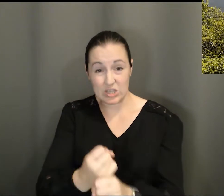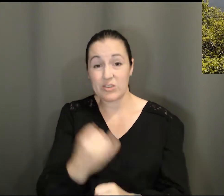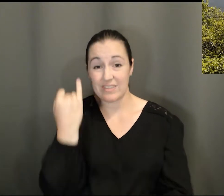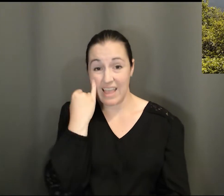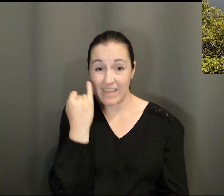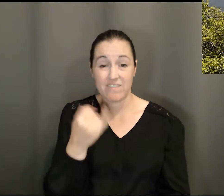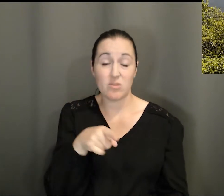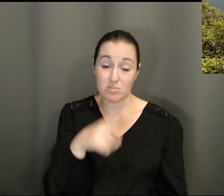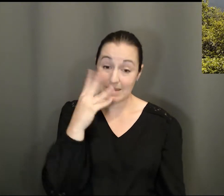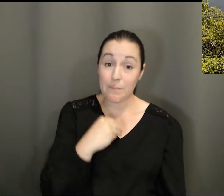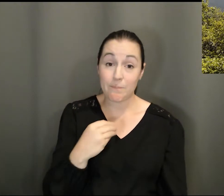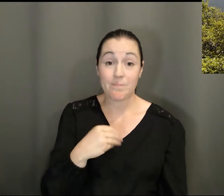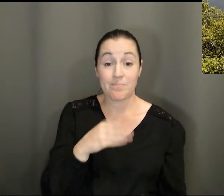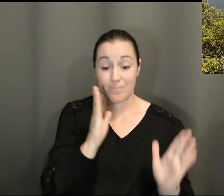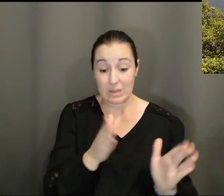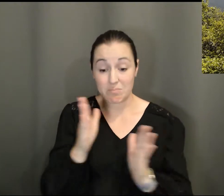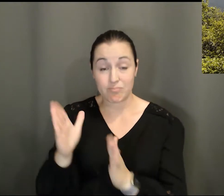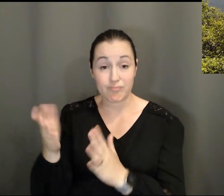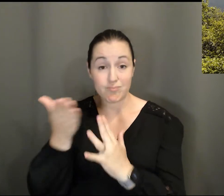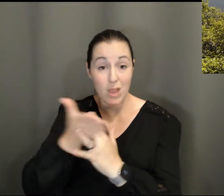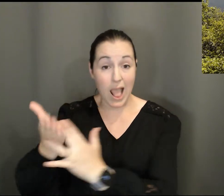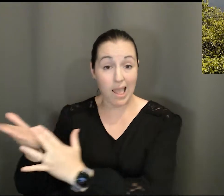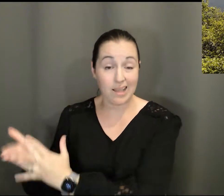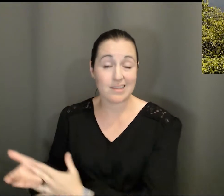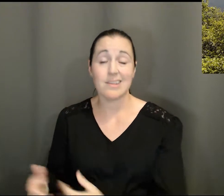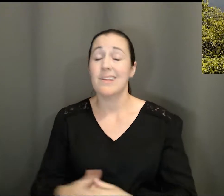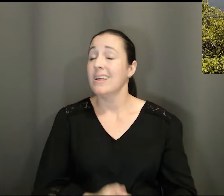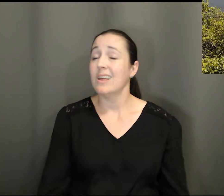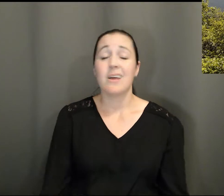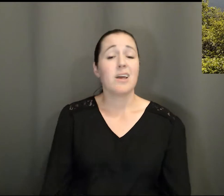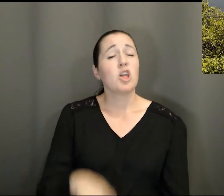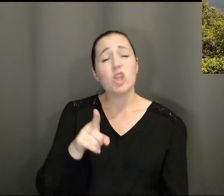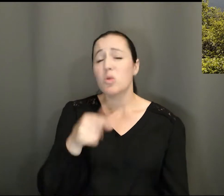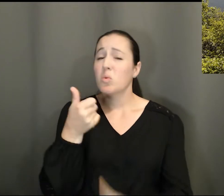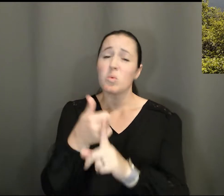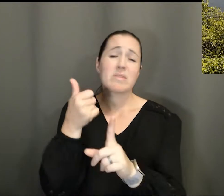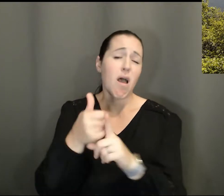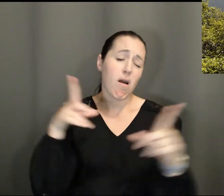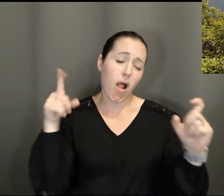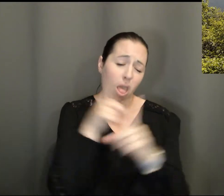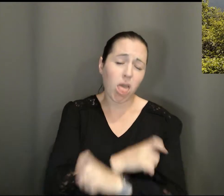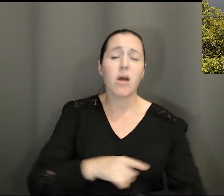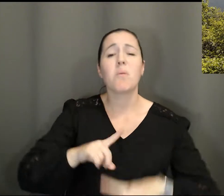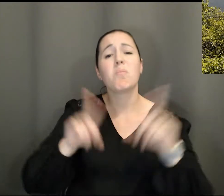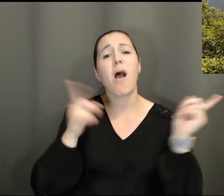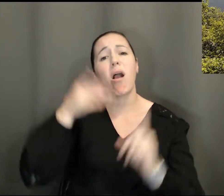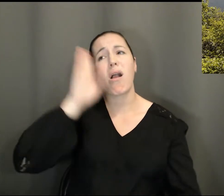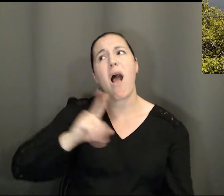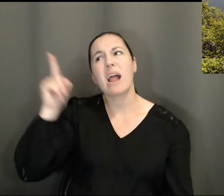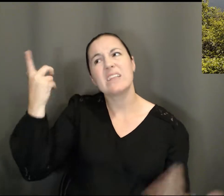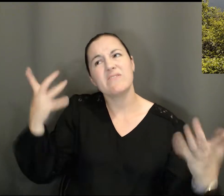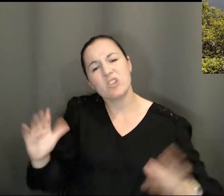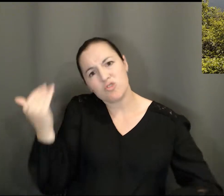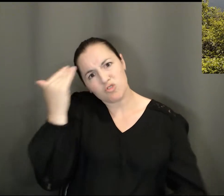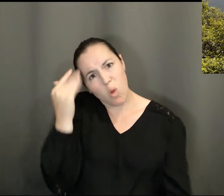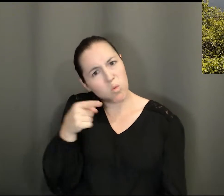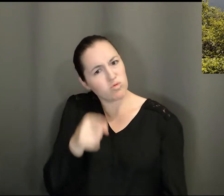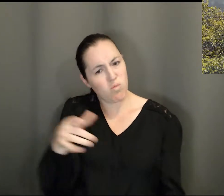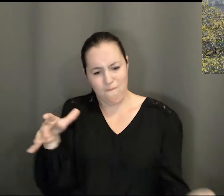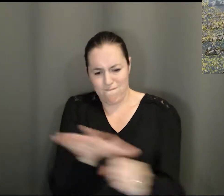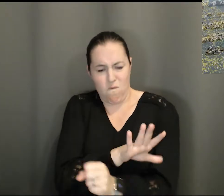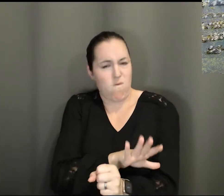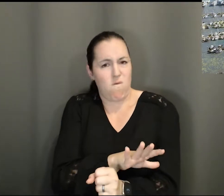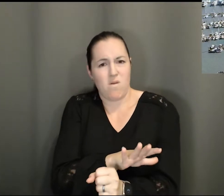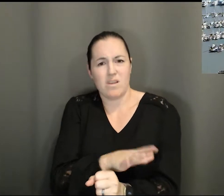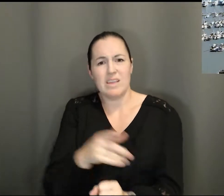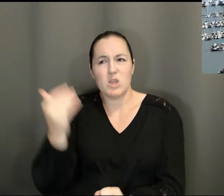those complexities. He knows all about you. He knows you completely and thoroughly, every detail. You know what that means? That means